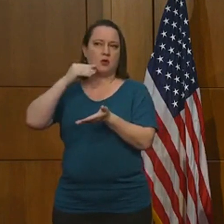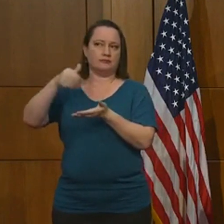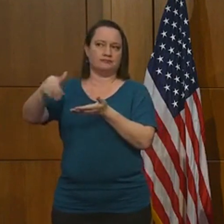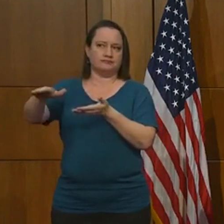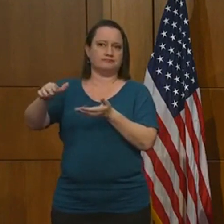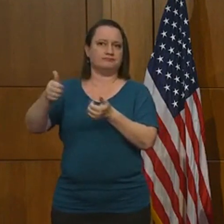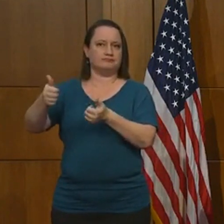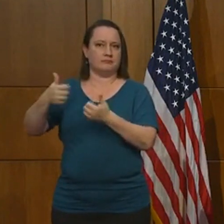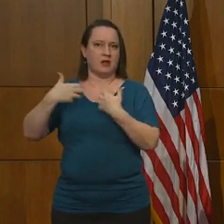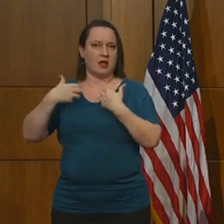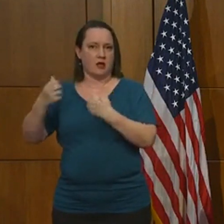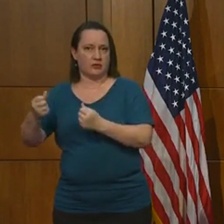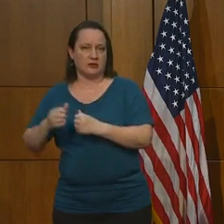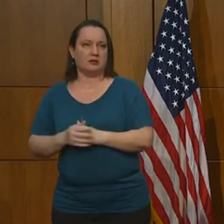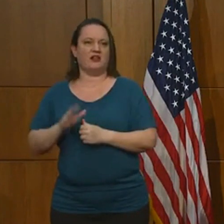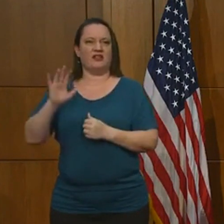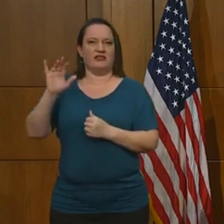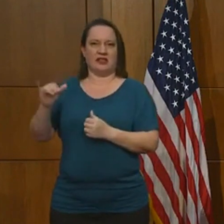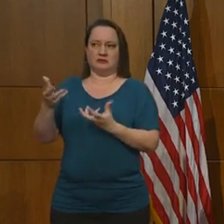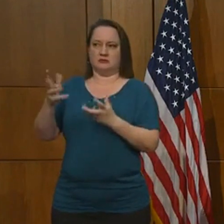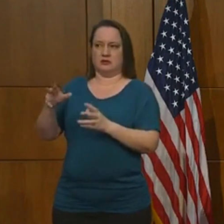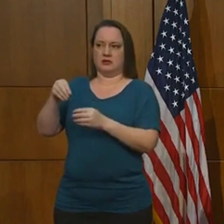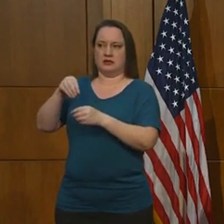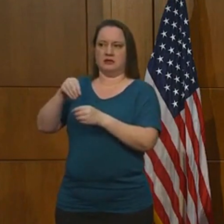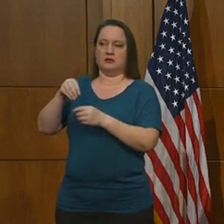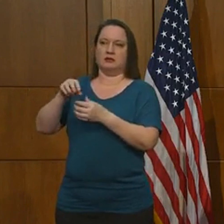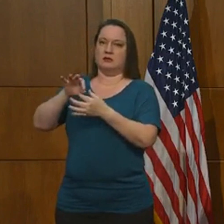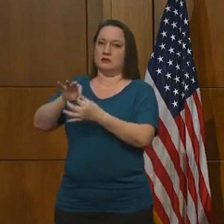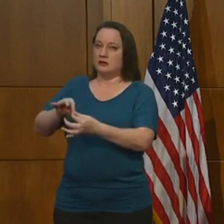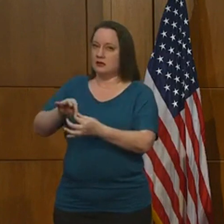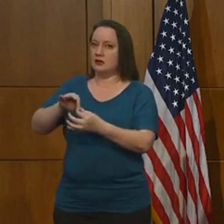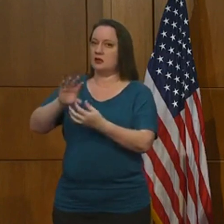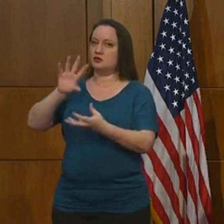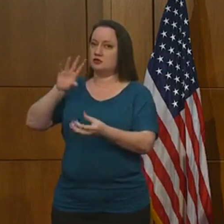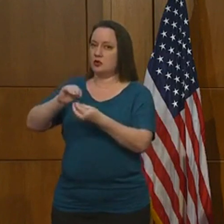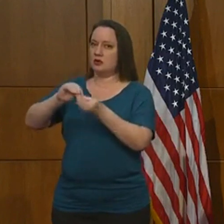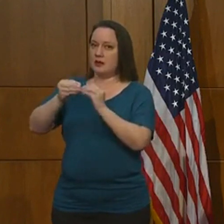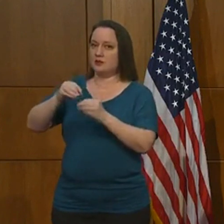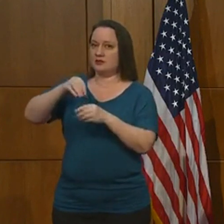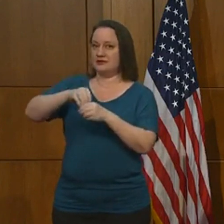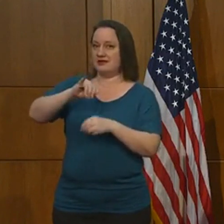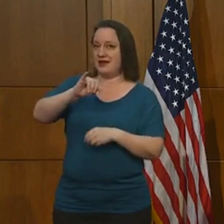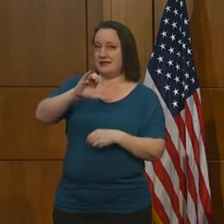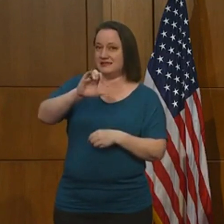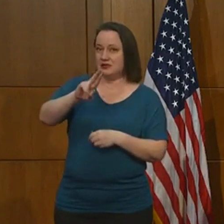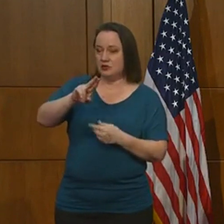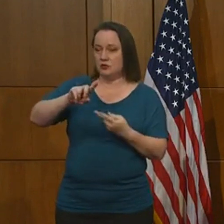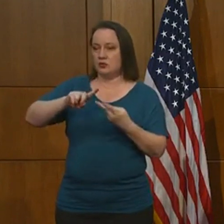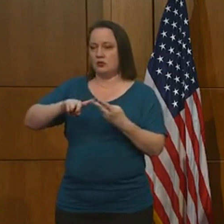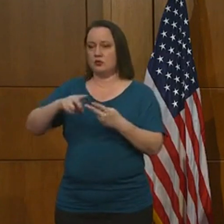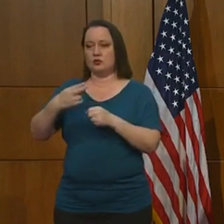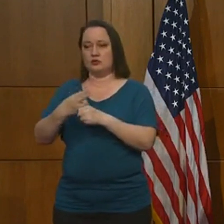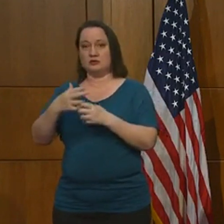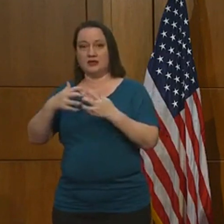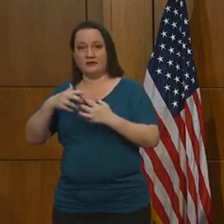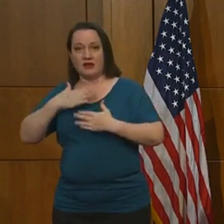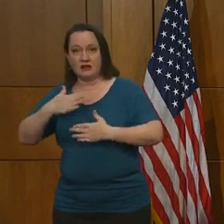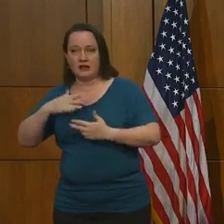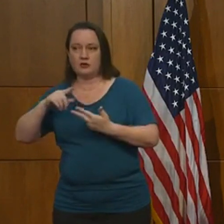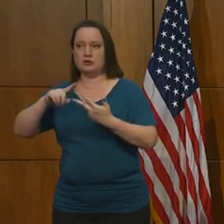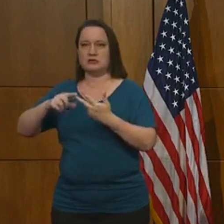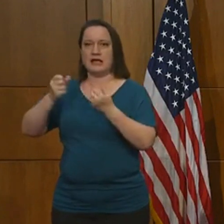from our hospitals. Those are in the ICU, total numbers in the hospitals, those that are on ventilators. So we definitely look at that each